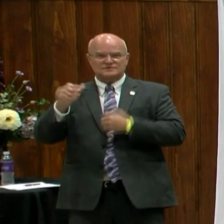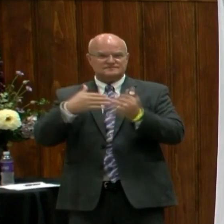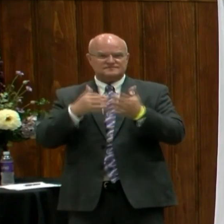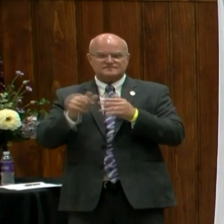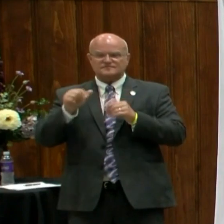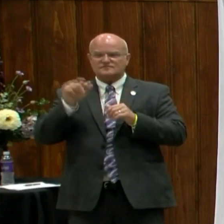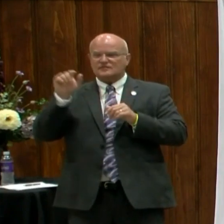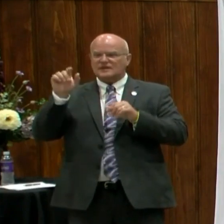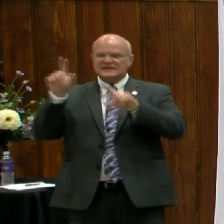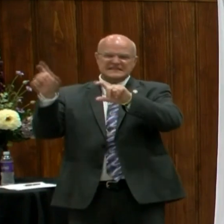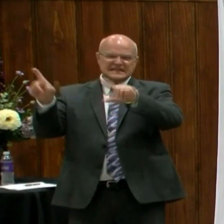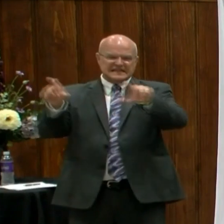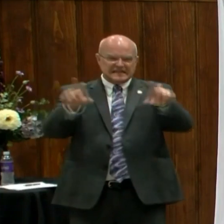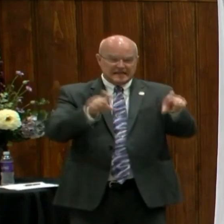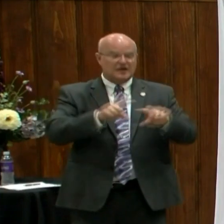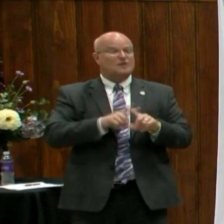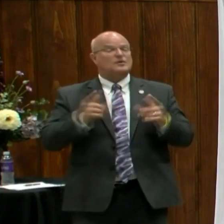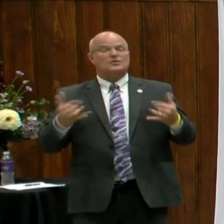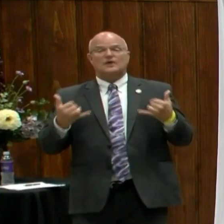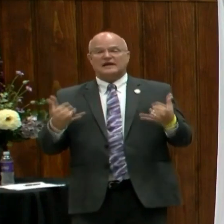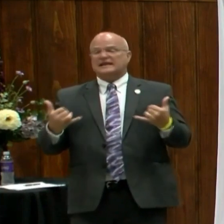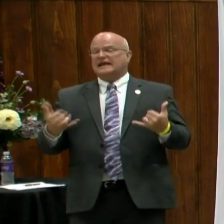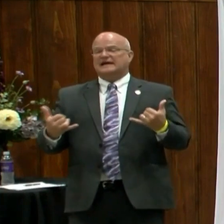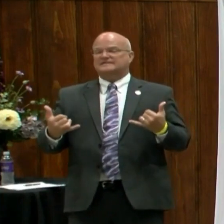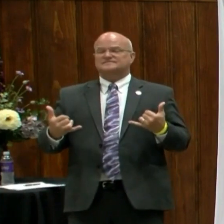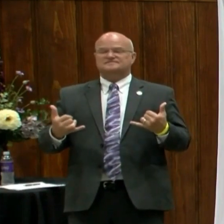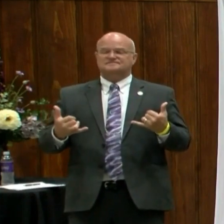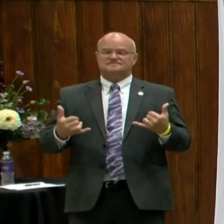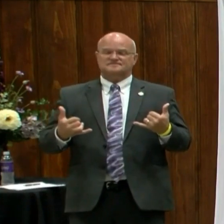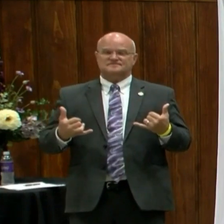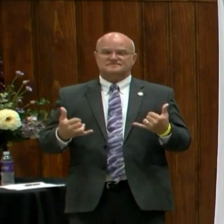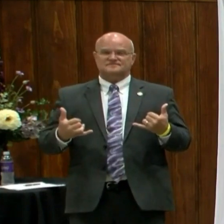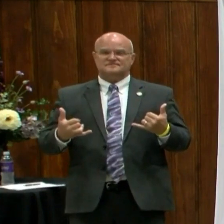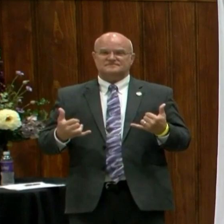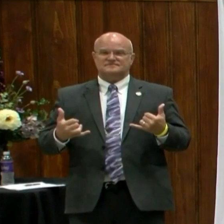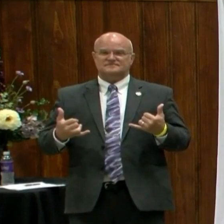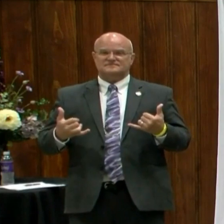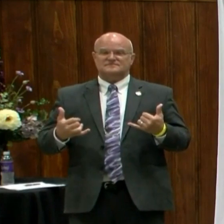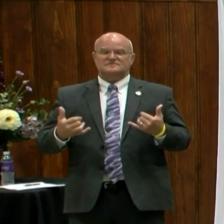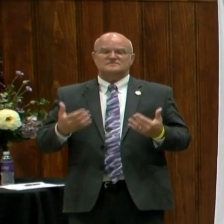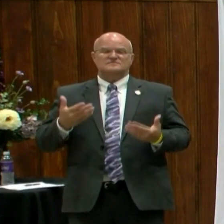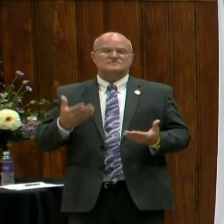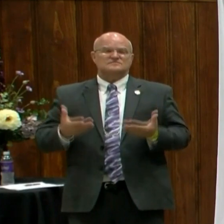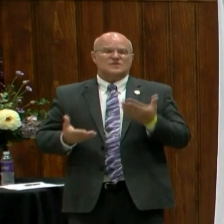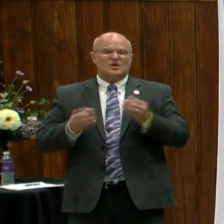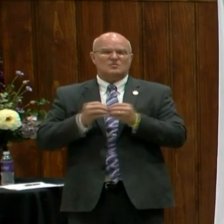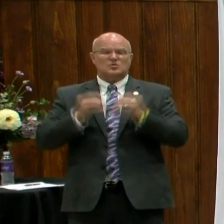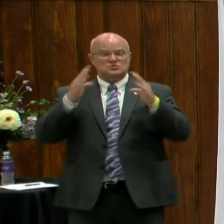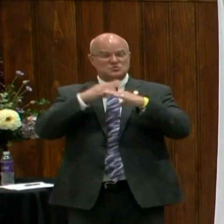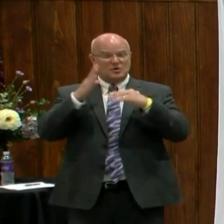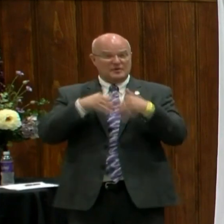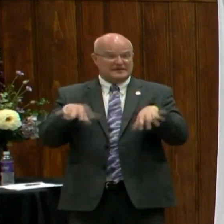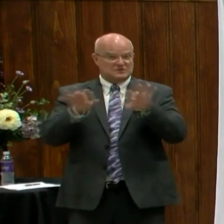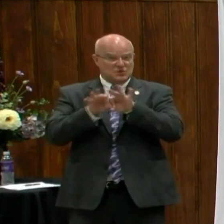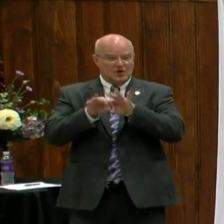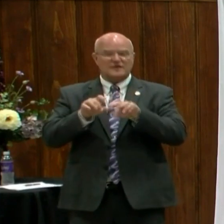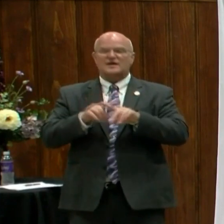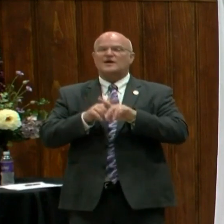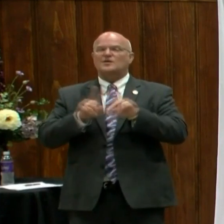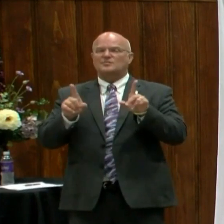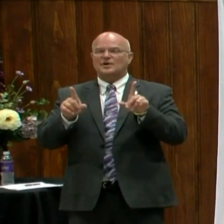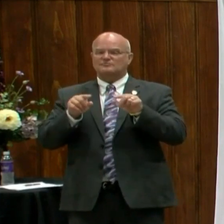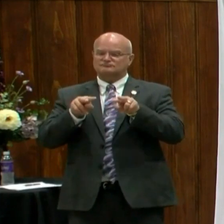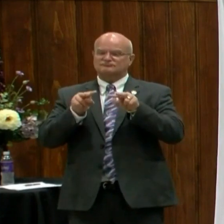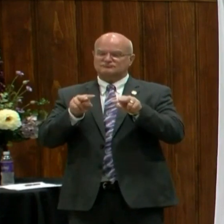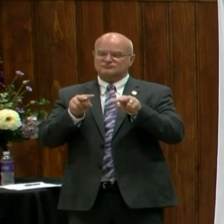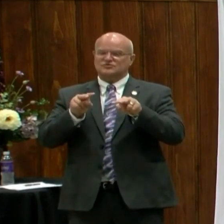samples, et cetera, but right now, logistically, it would be perhaps more trouble than it's worth, but we'll